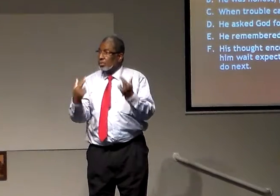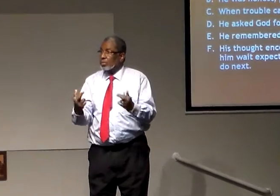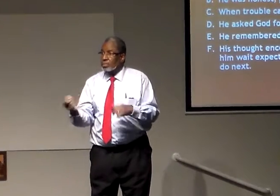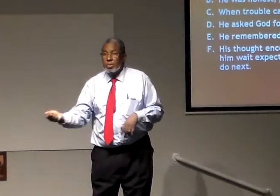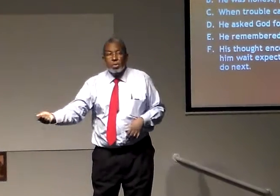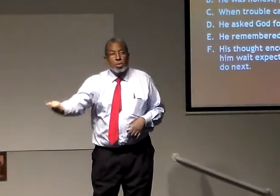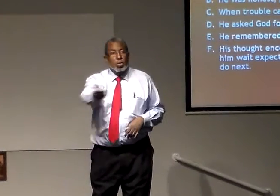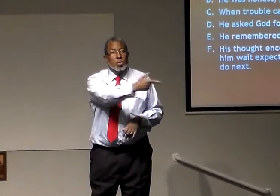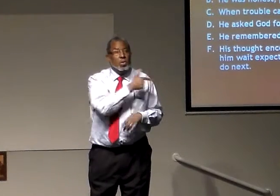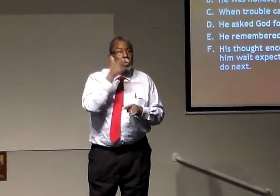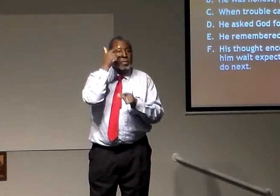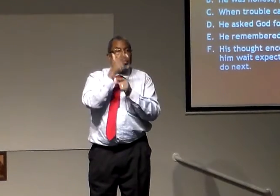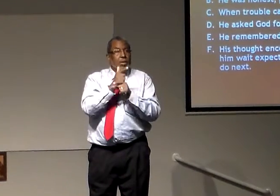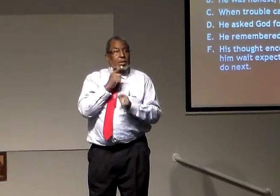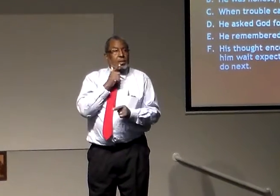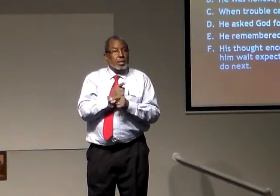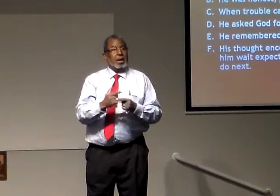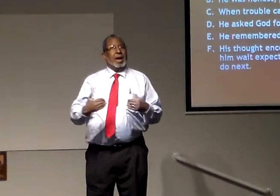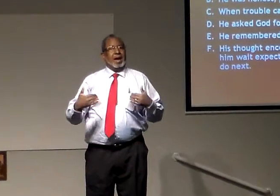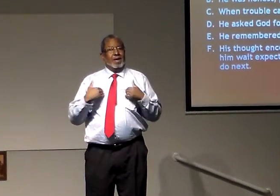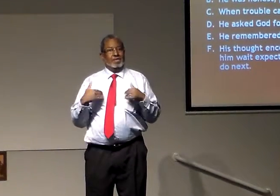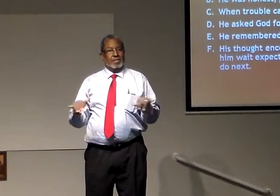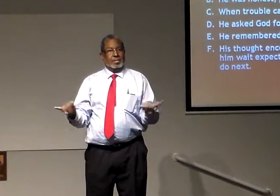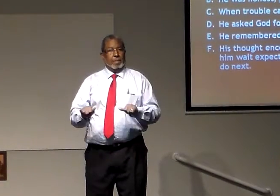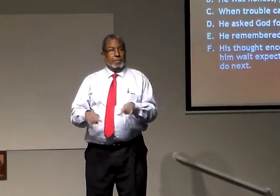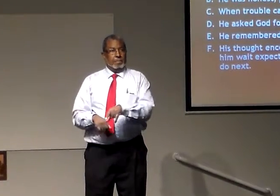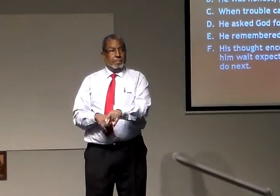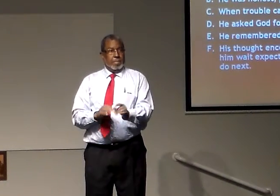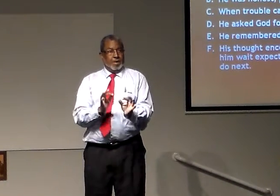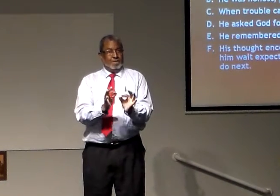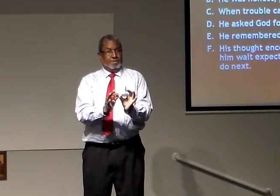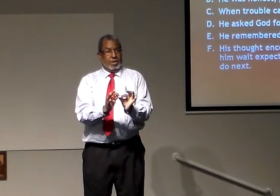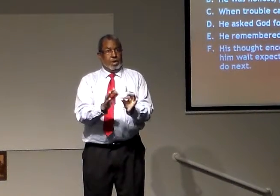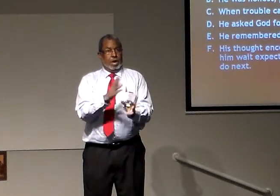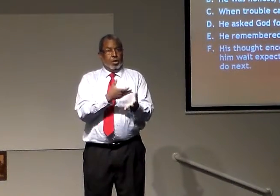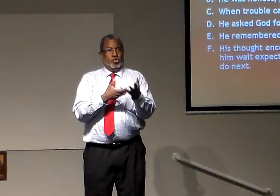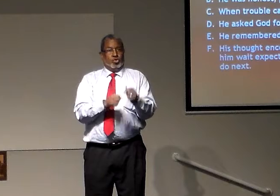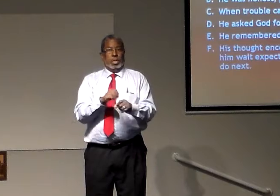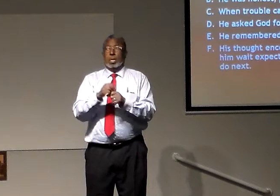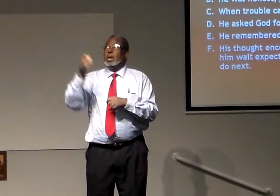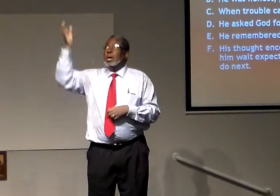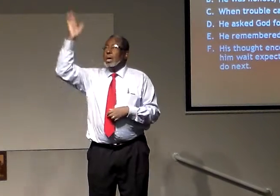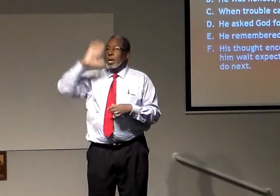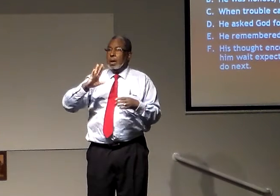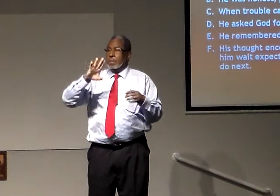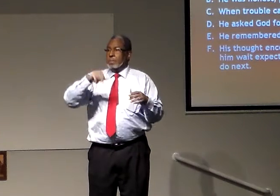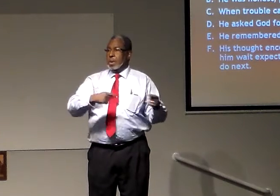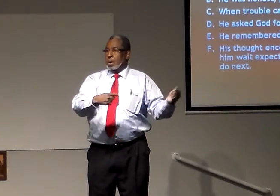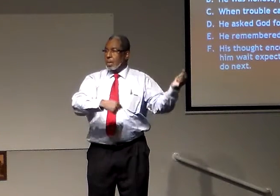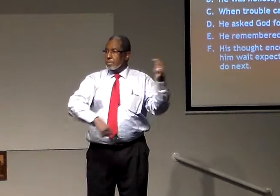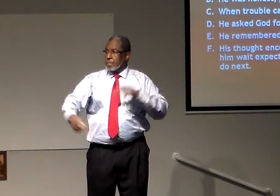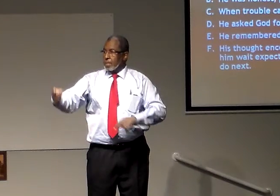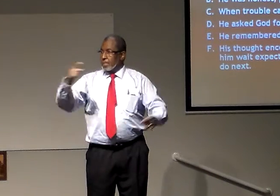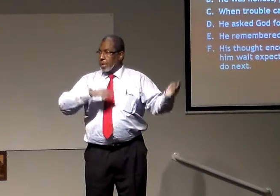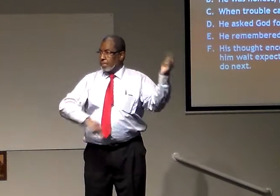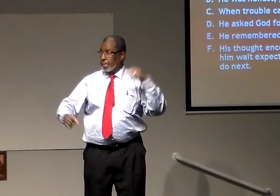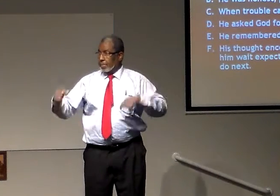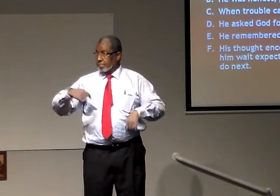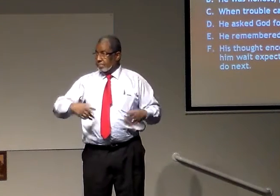Then, and I hope all of you have the same thing, and I hope all of you trust God